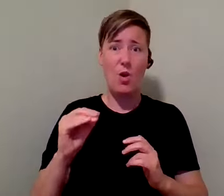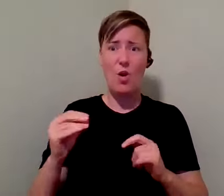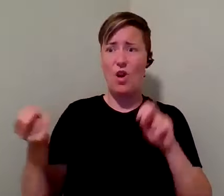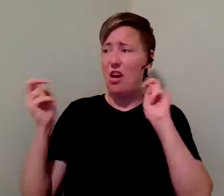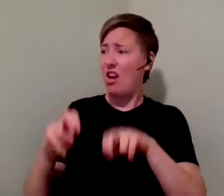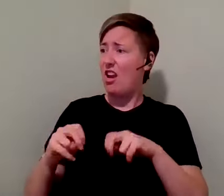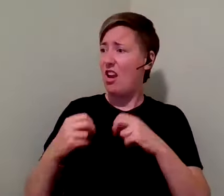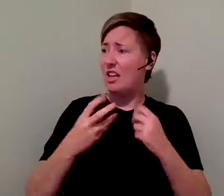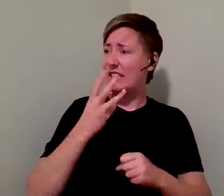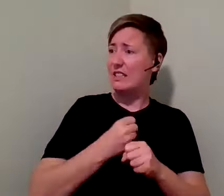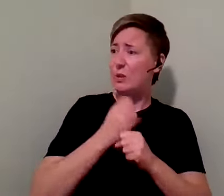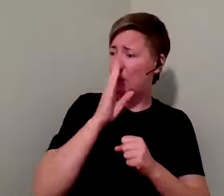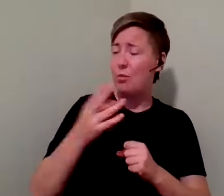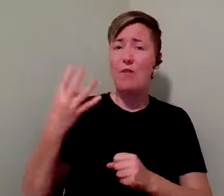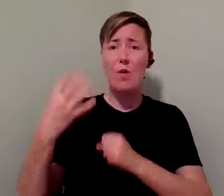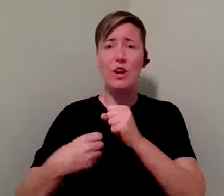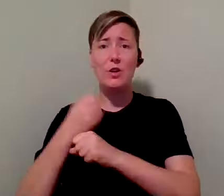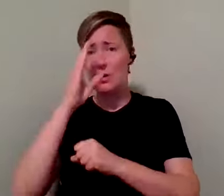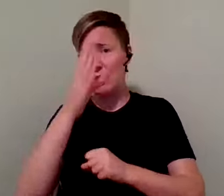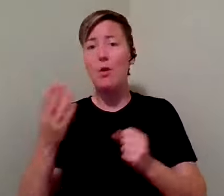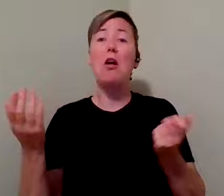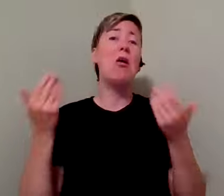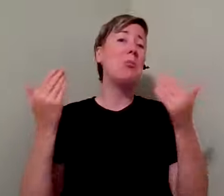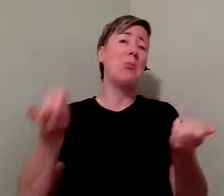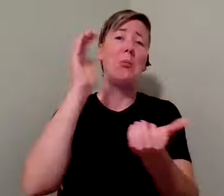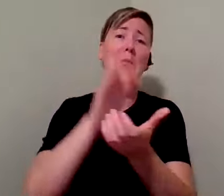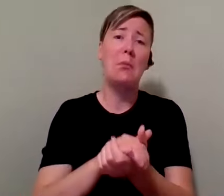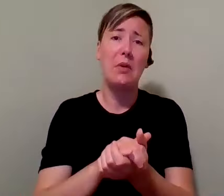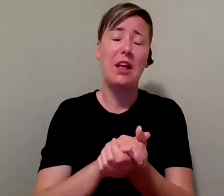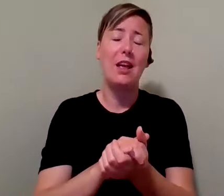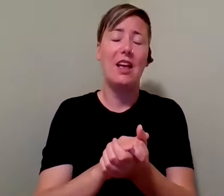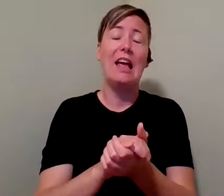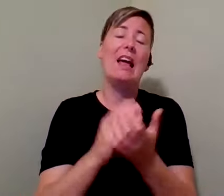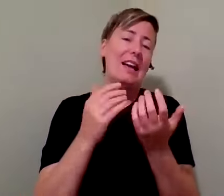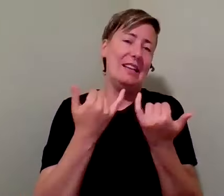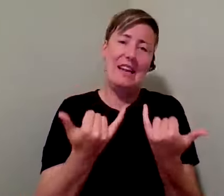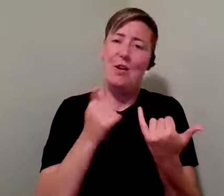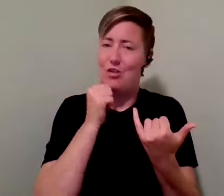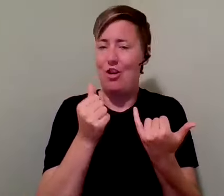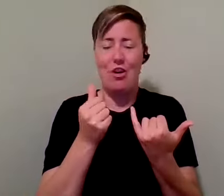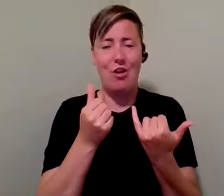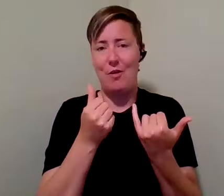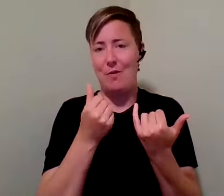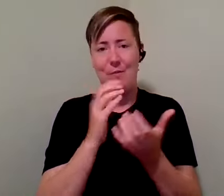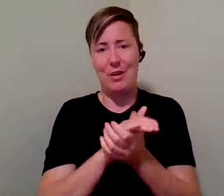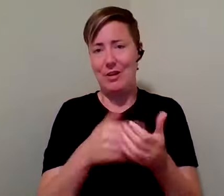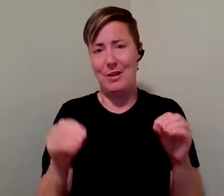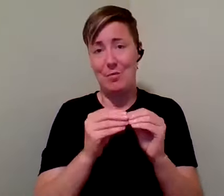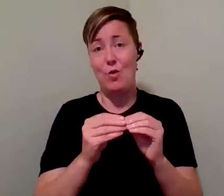So we got married. We are no longer married, but we both have higher powers. They're called lawyers. And I got to tell you, the kitty box that goes around